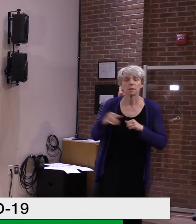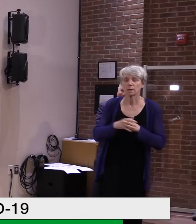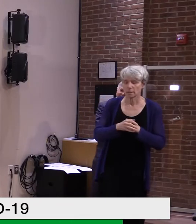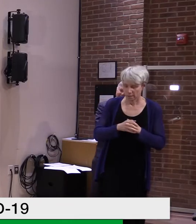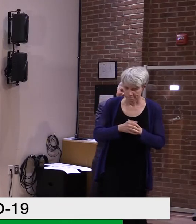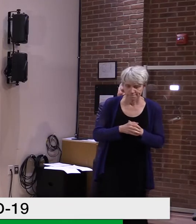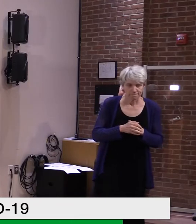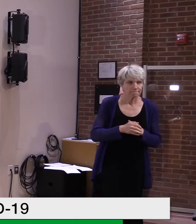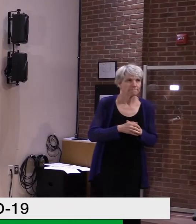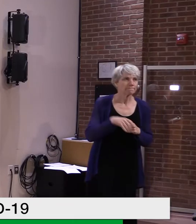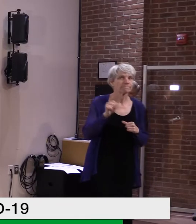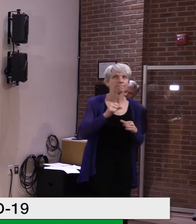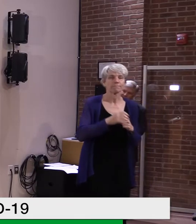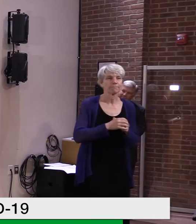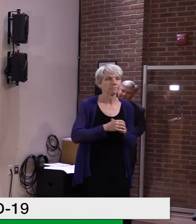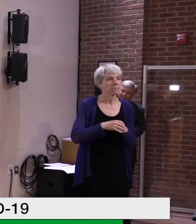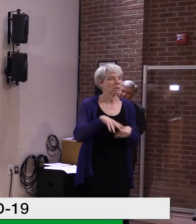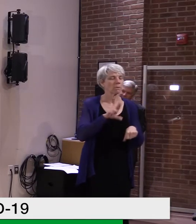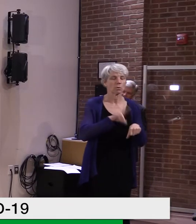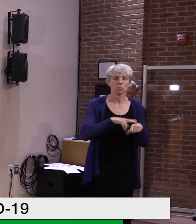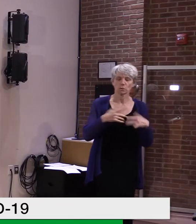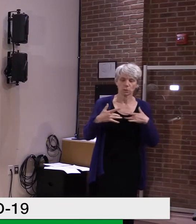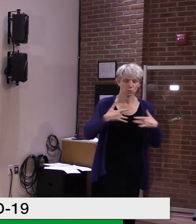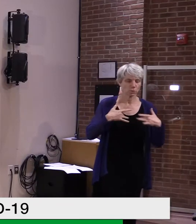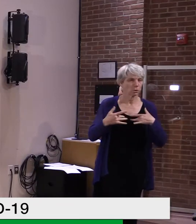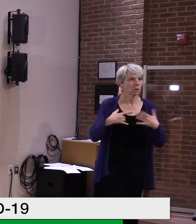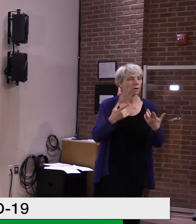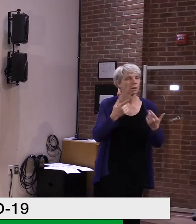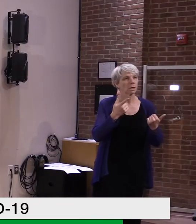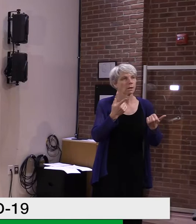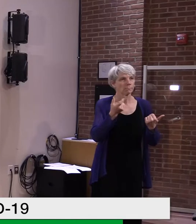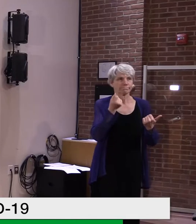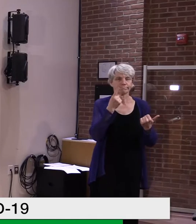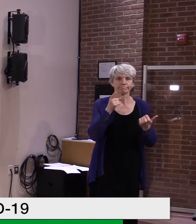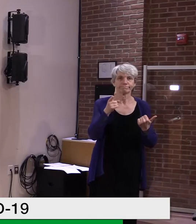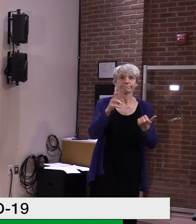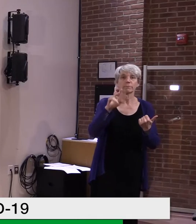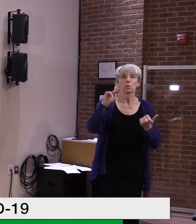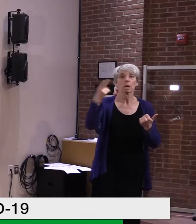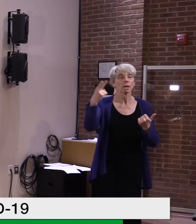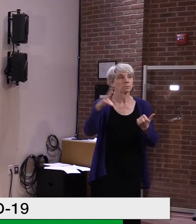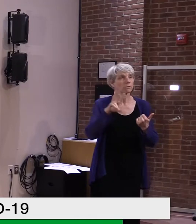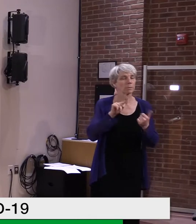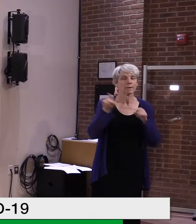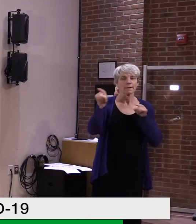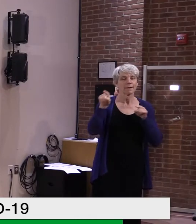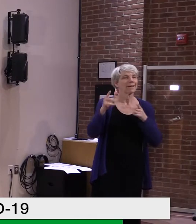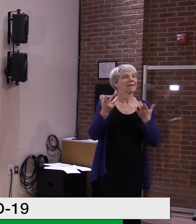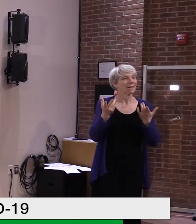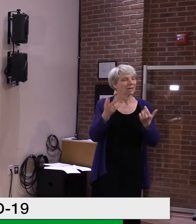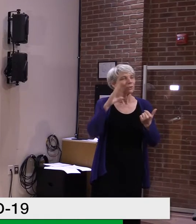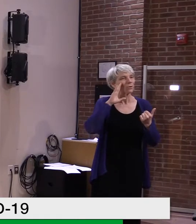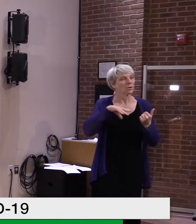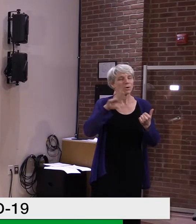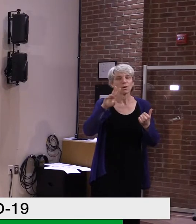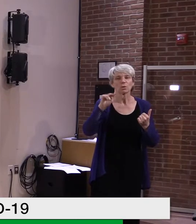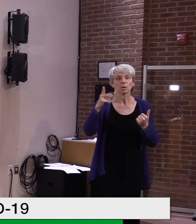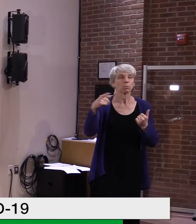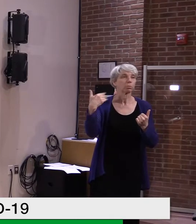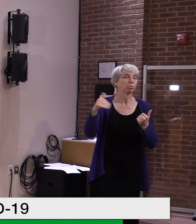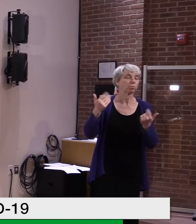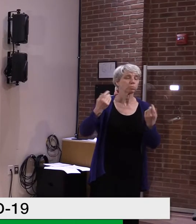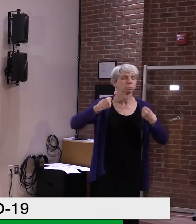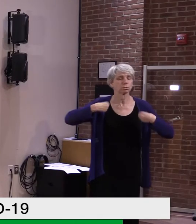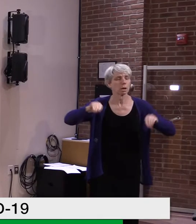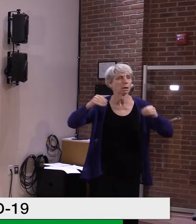been a concern in terms of New Hampshire and their involvement in the liquor